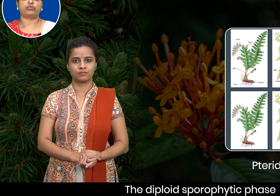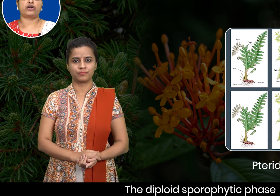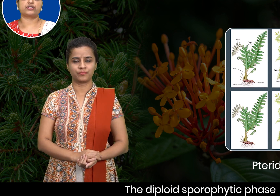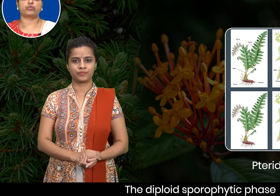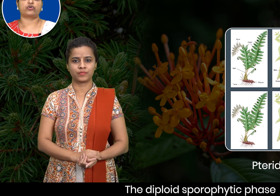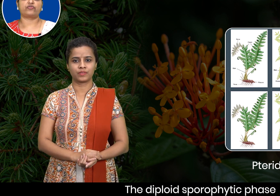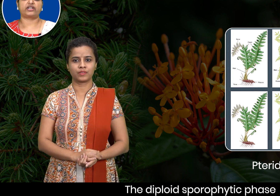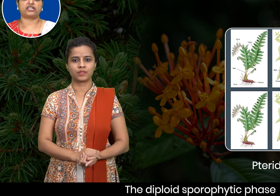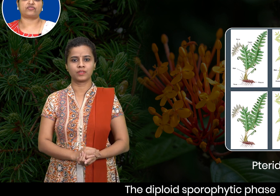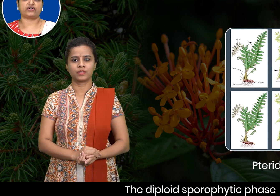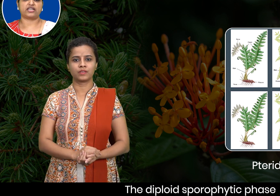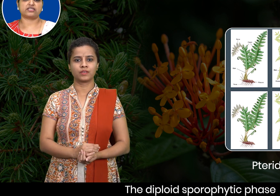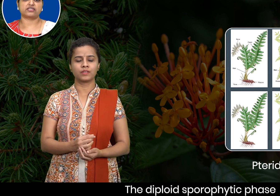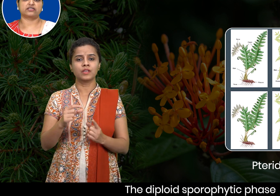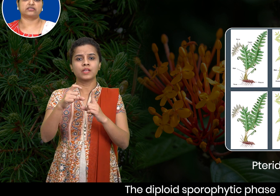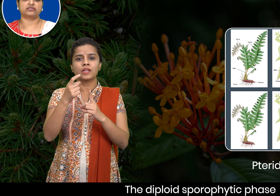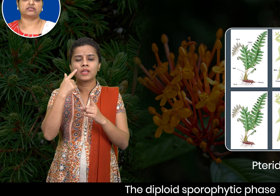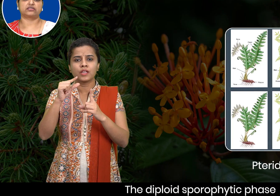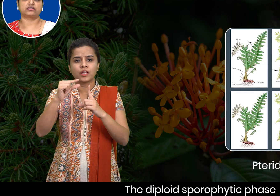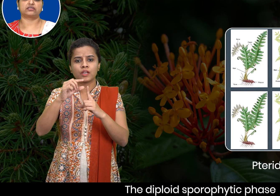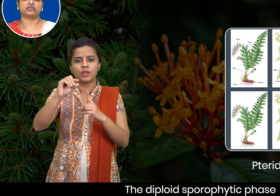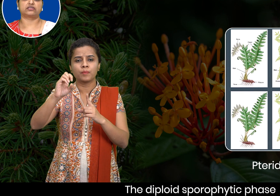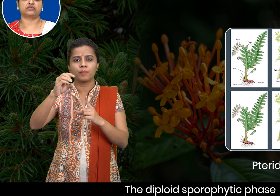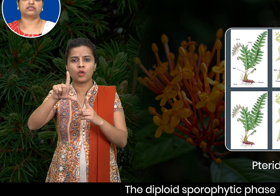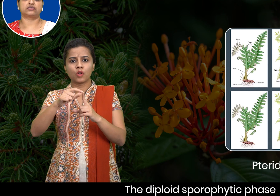The diploid sporophytic phase